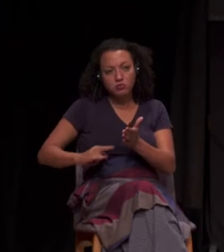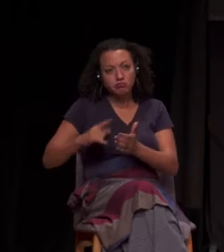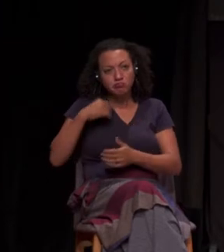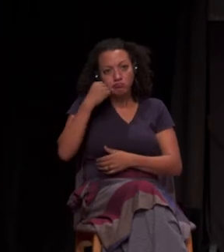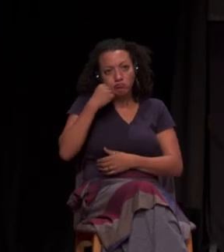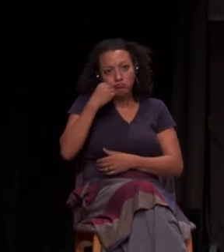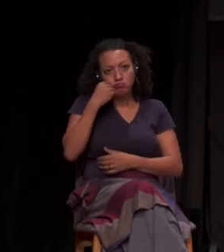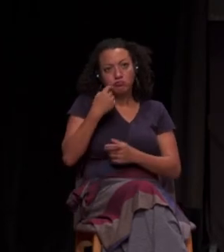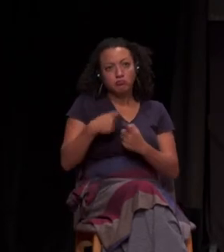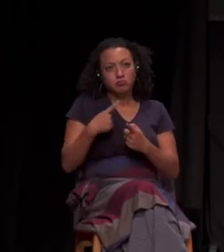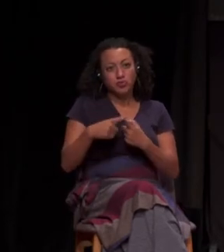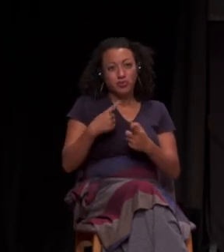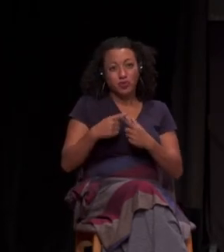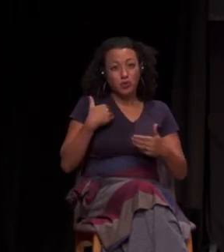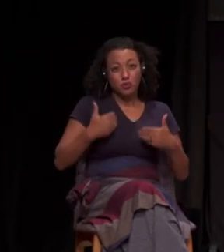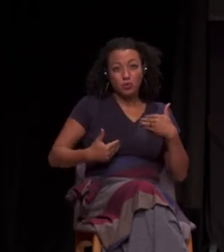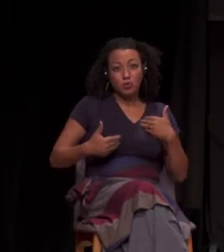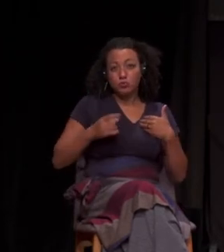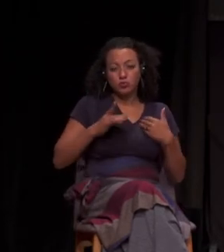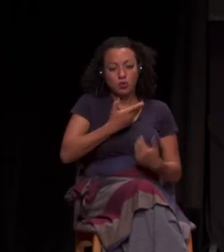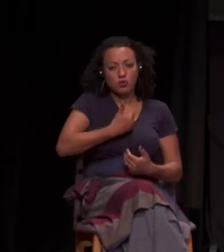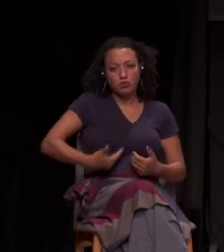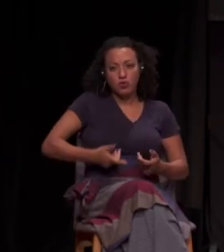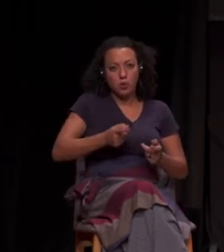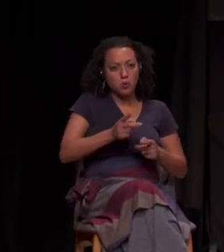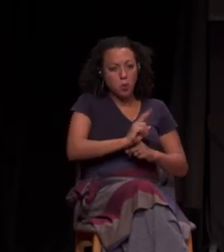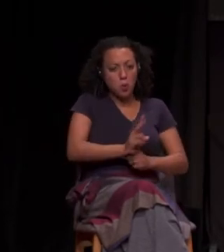of reclaiming that information and